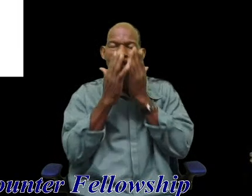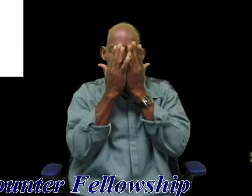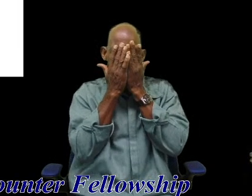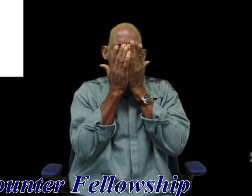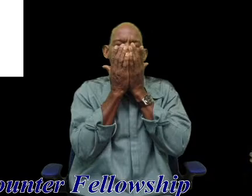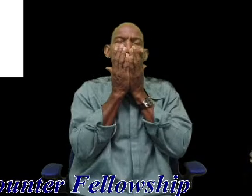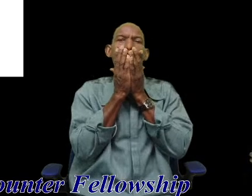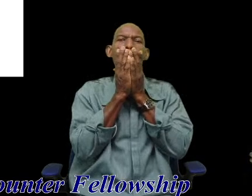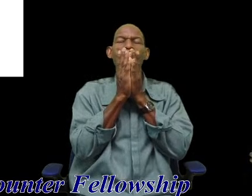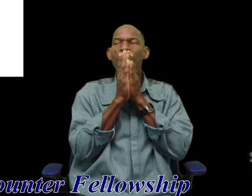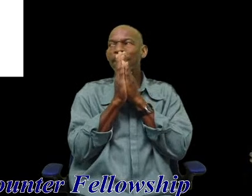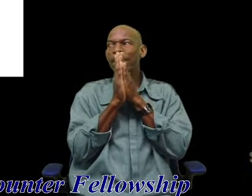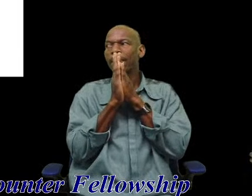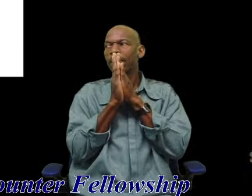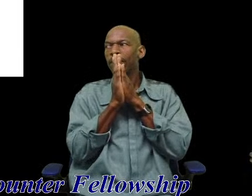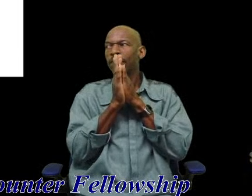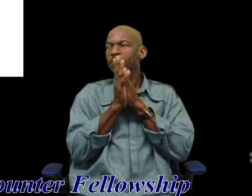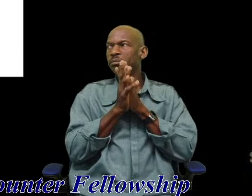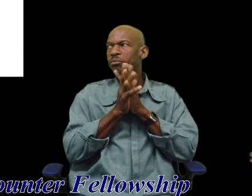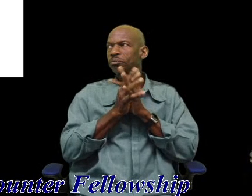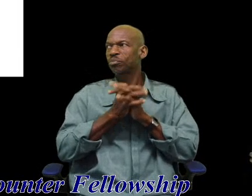So the owner, you write the owner.